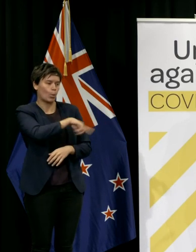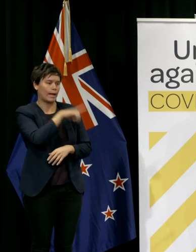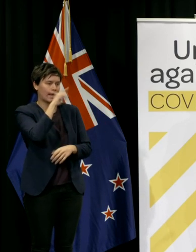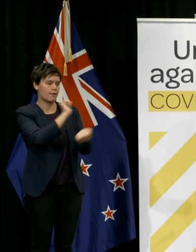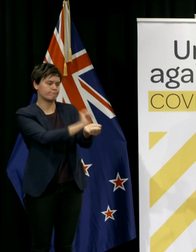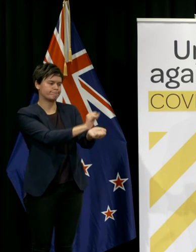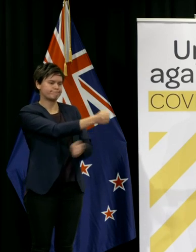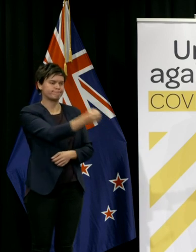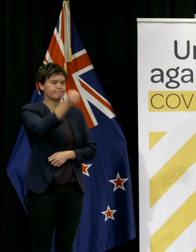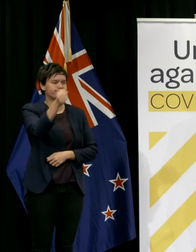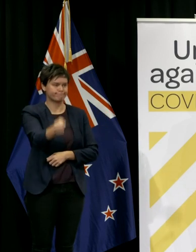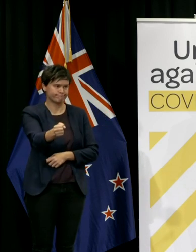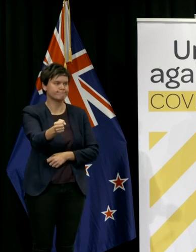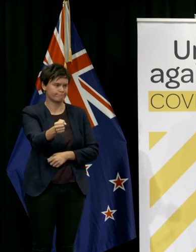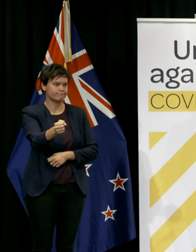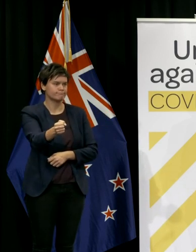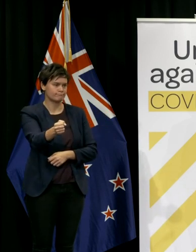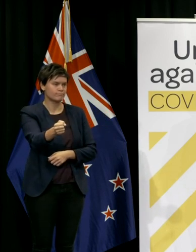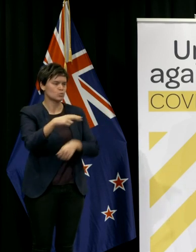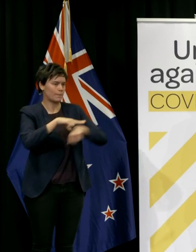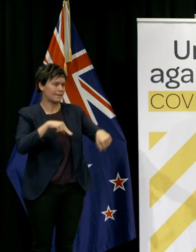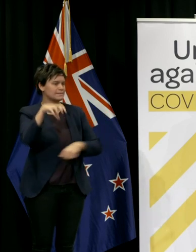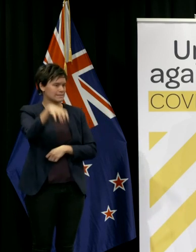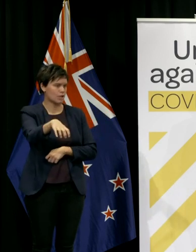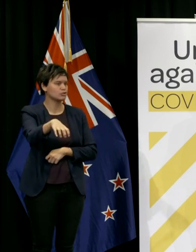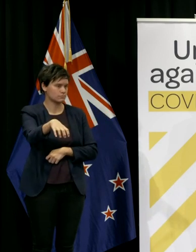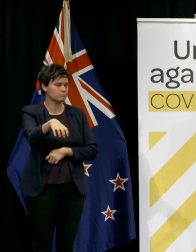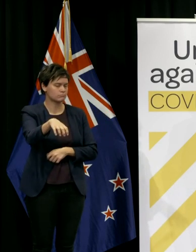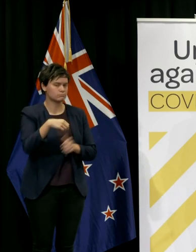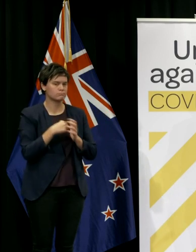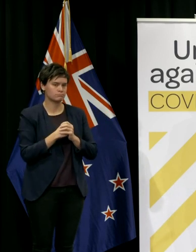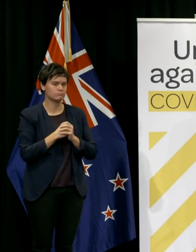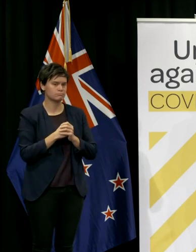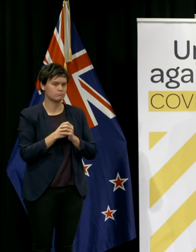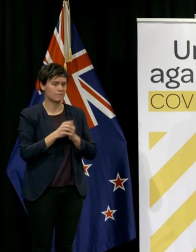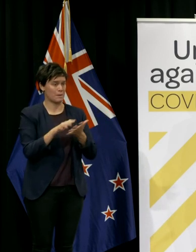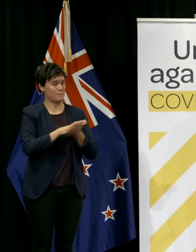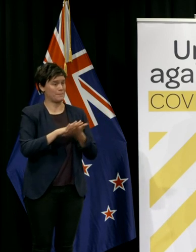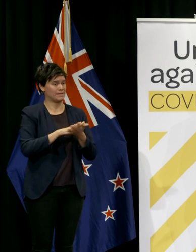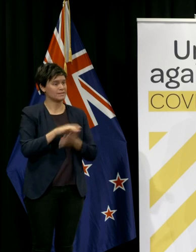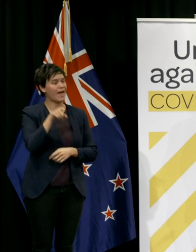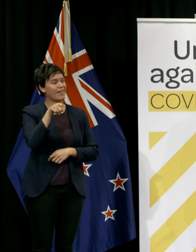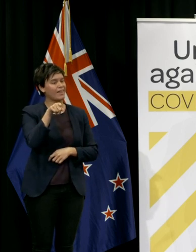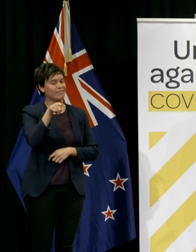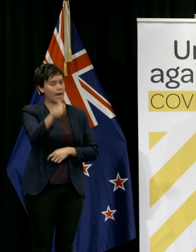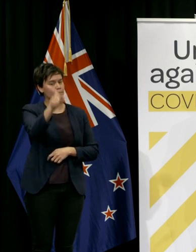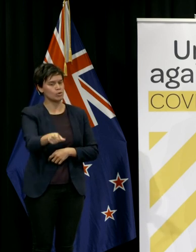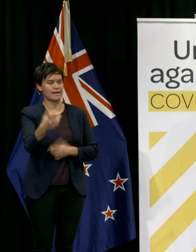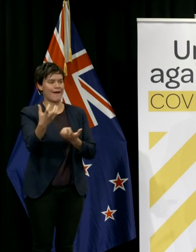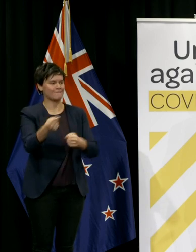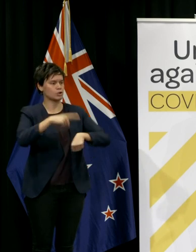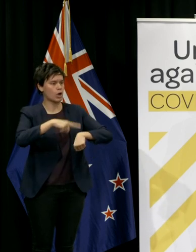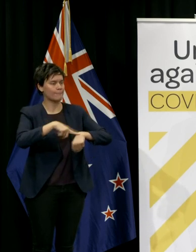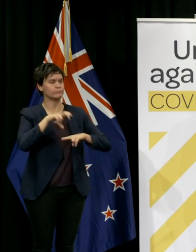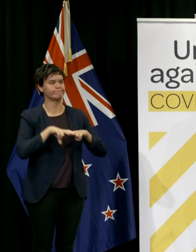them, take them to our place, and put them somewhere that will allow them to contemplate